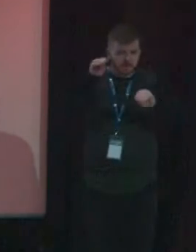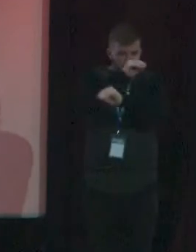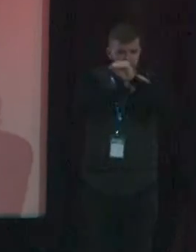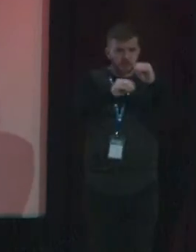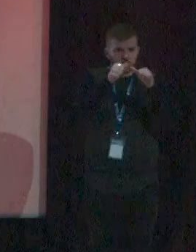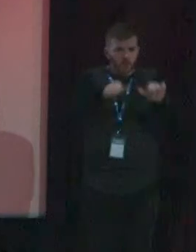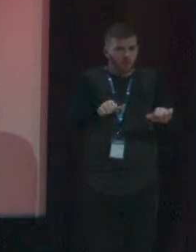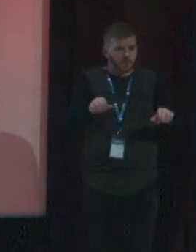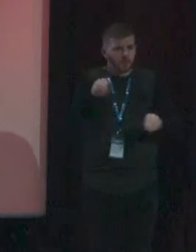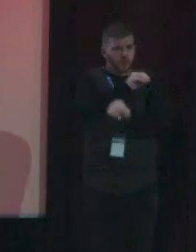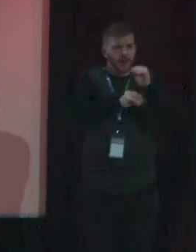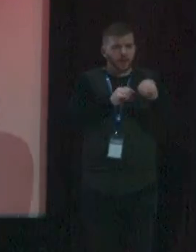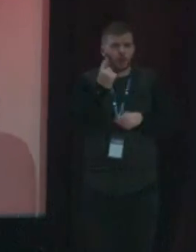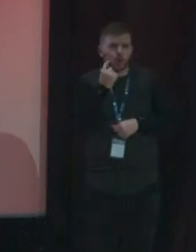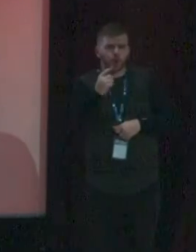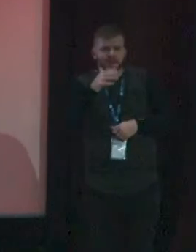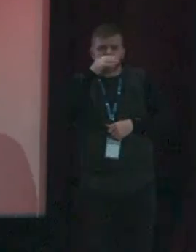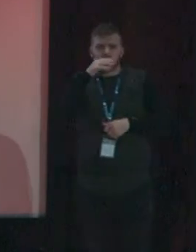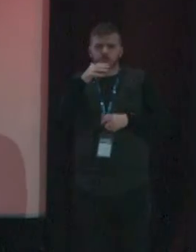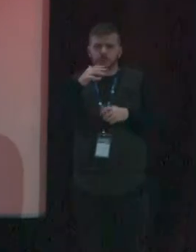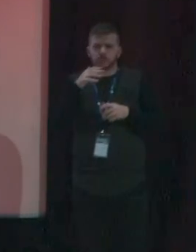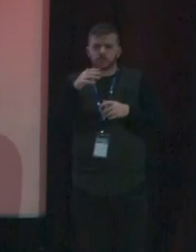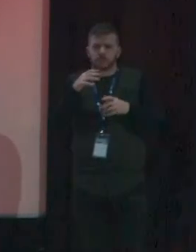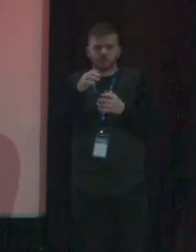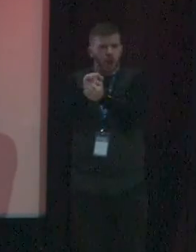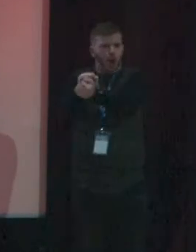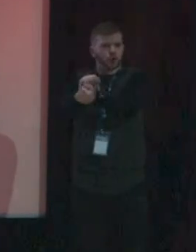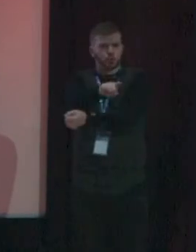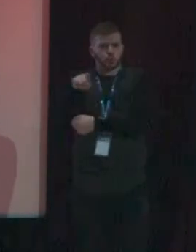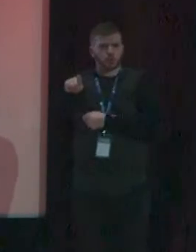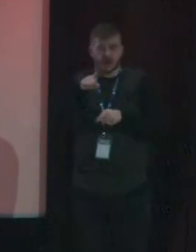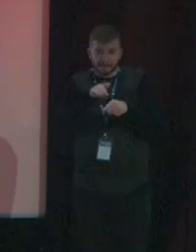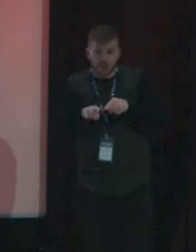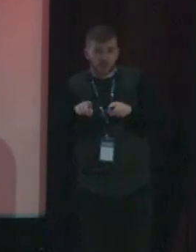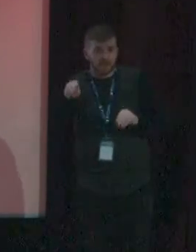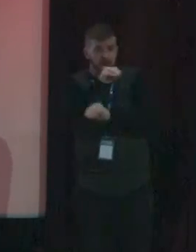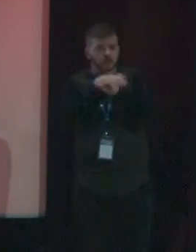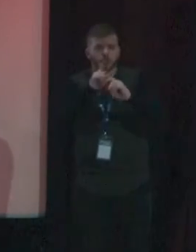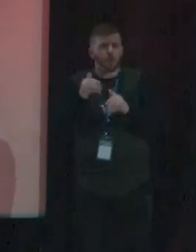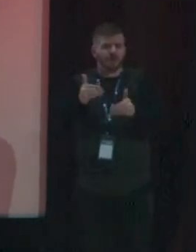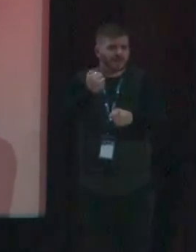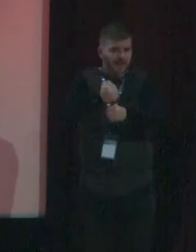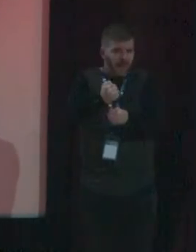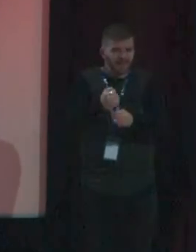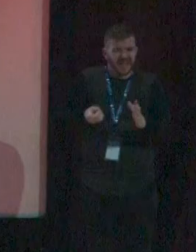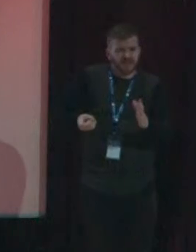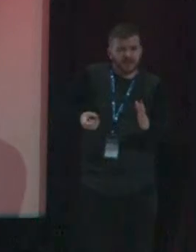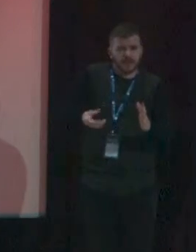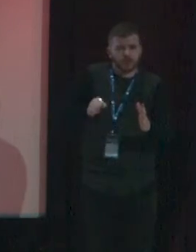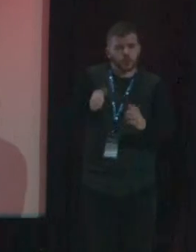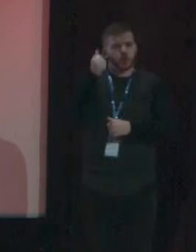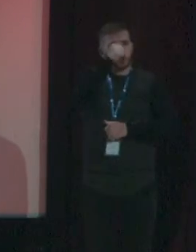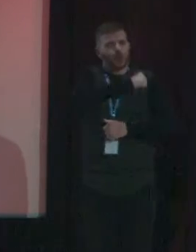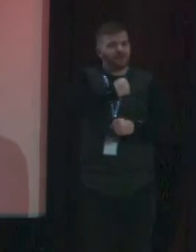who those scents belong to. And in fact, most of those puzzles don't advance the game. They just fill in your knowledge of the